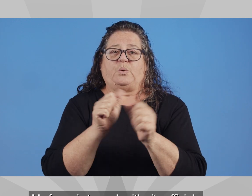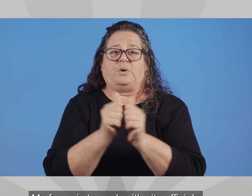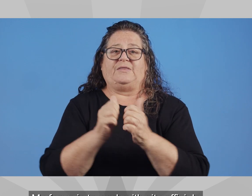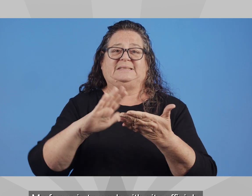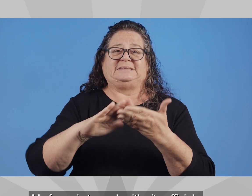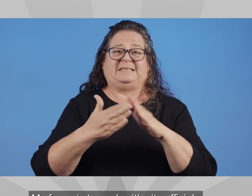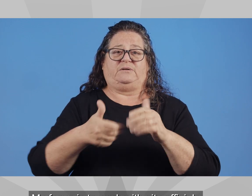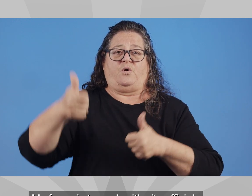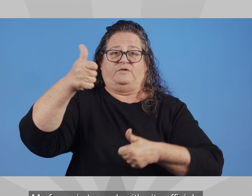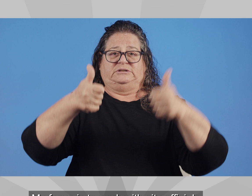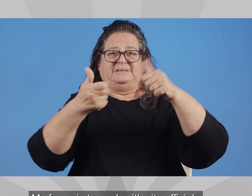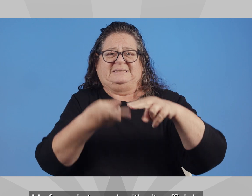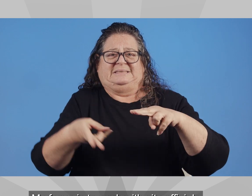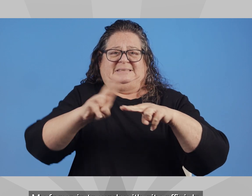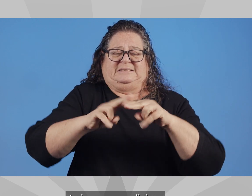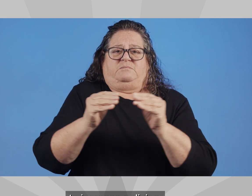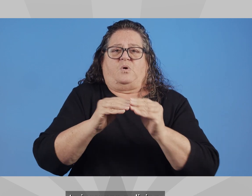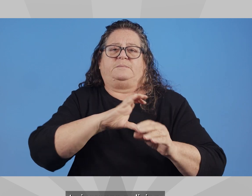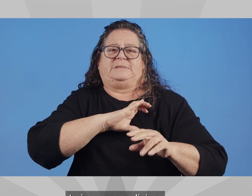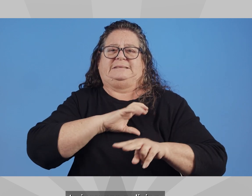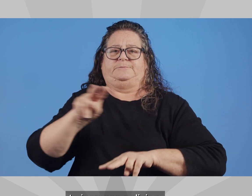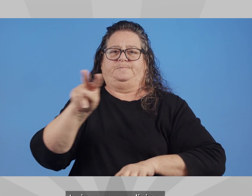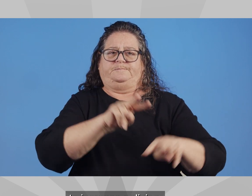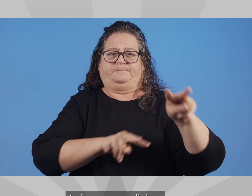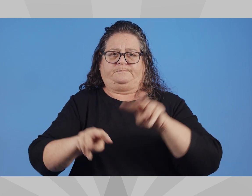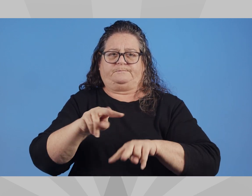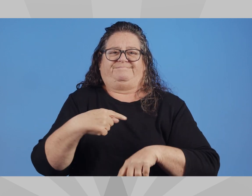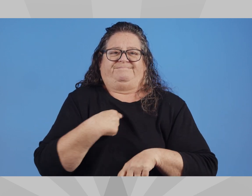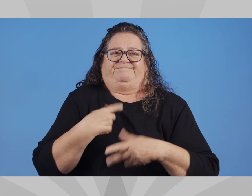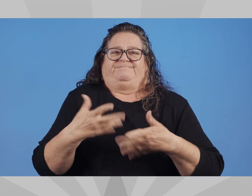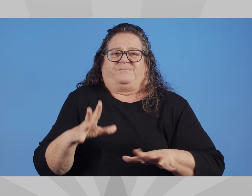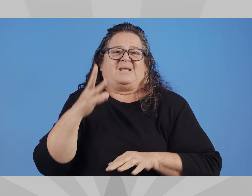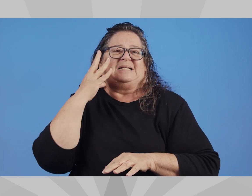My focus is to work with city officials to increase policing.